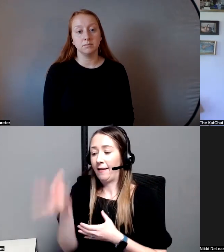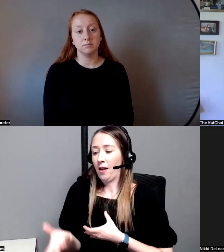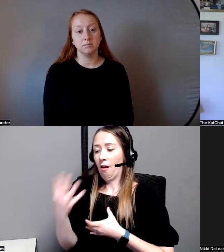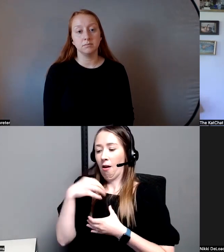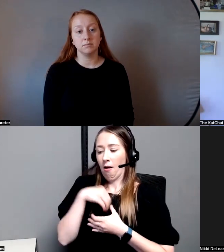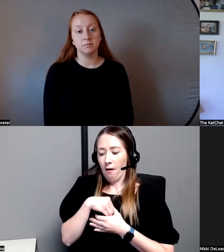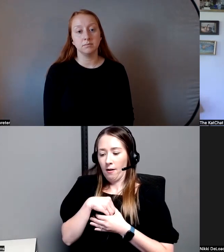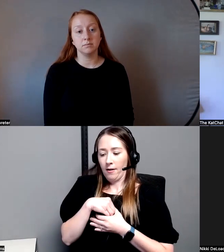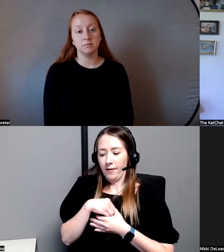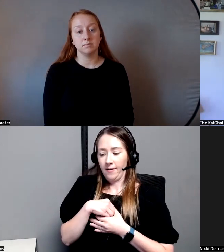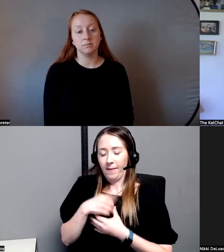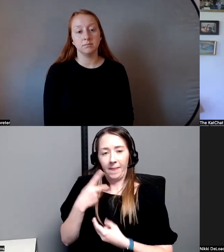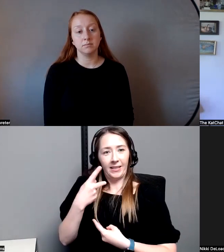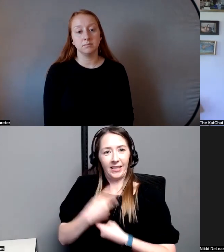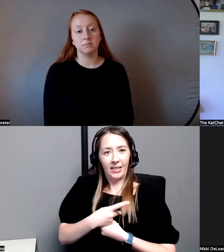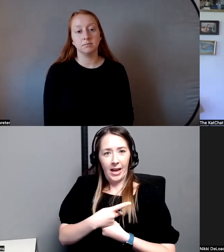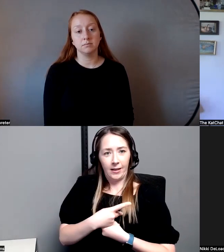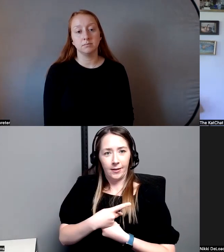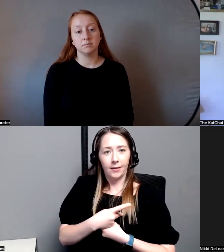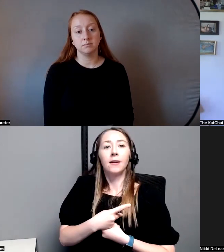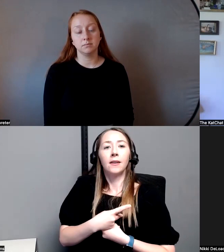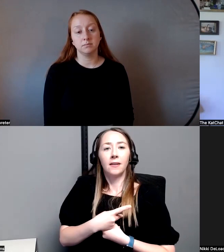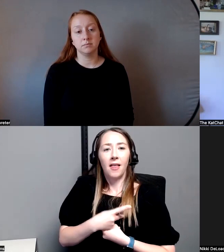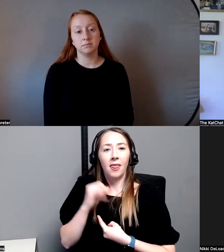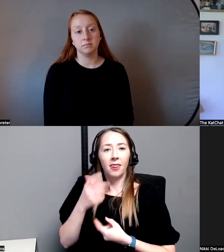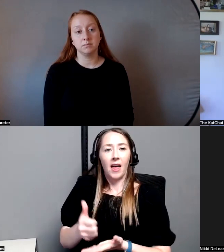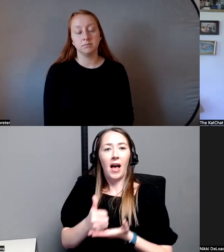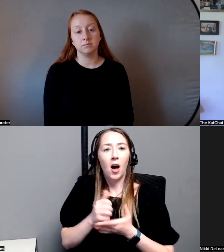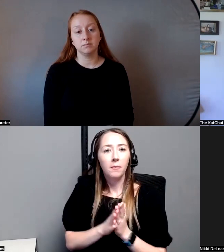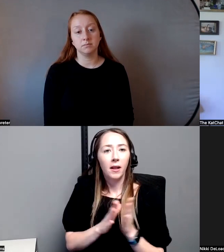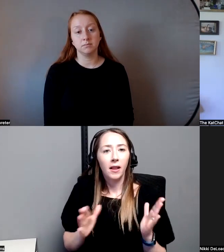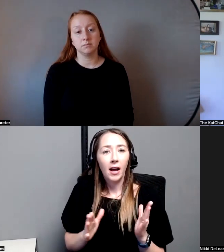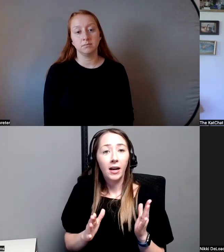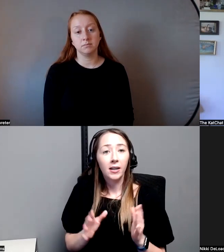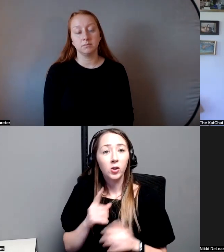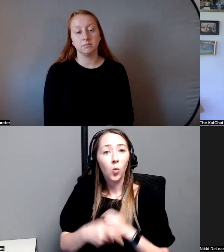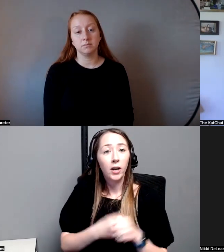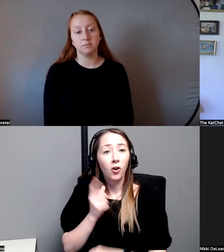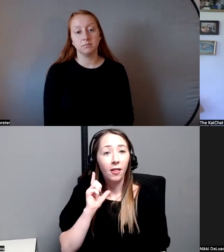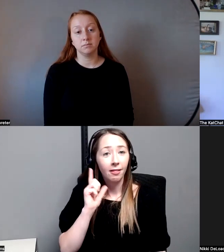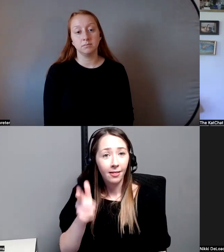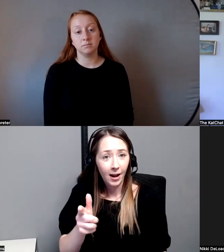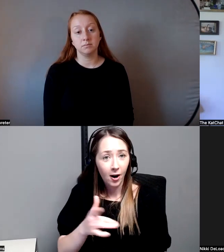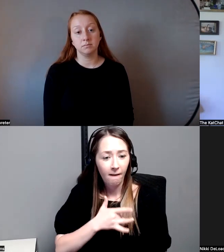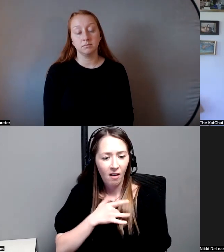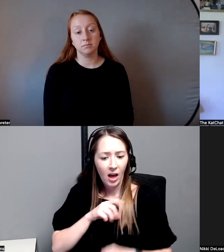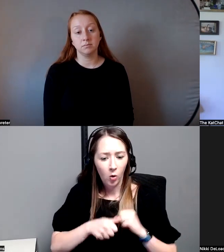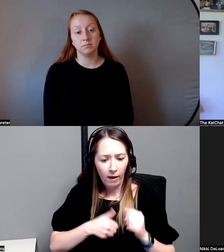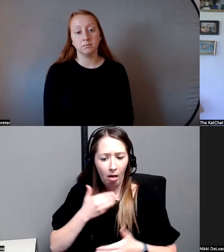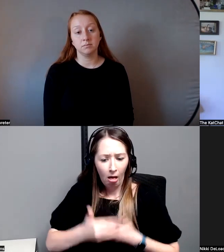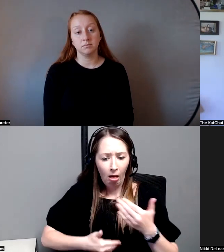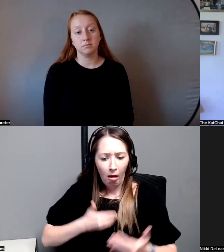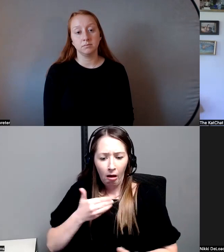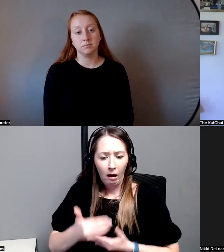was really helpful for me, especially a year into my grief, when I finally felt like I wasn't